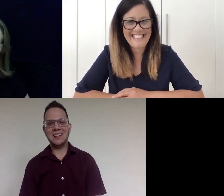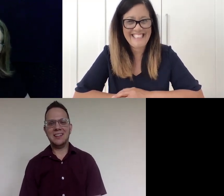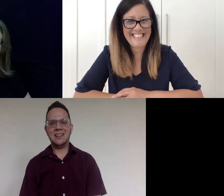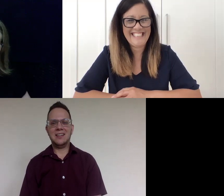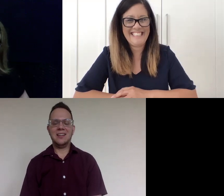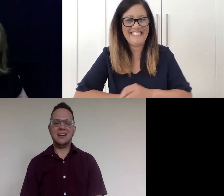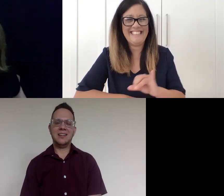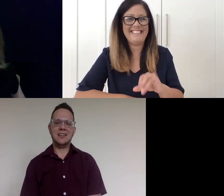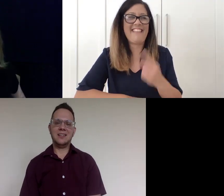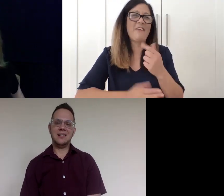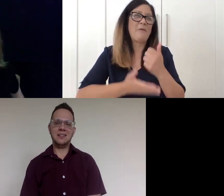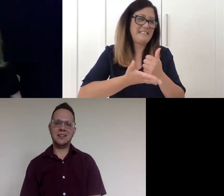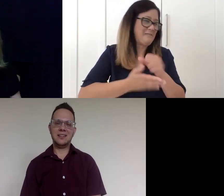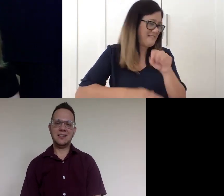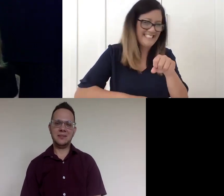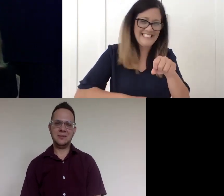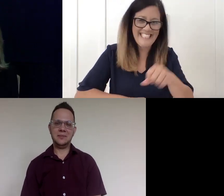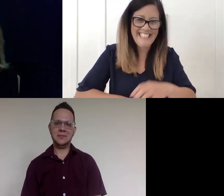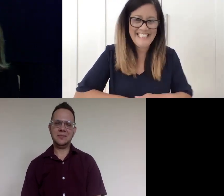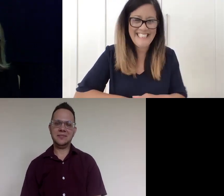you can't see with the standard mask.